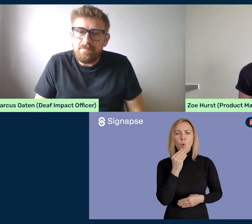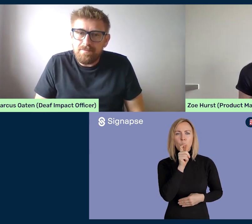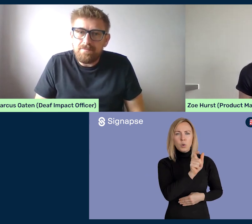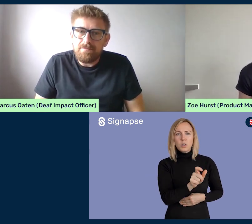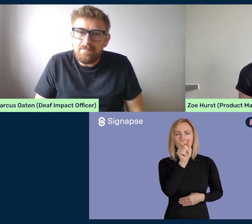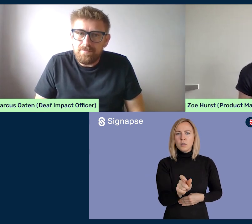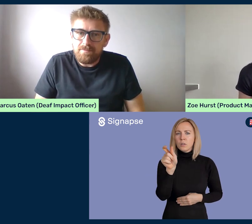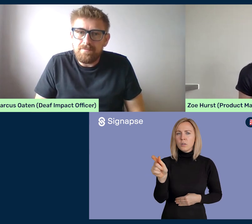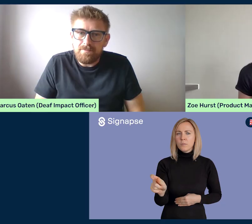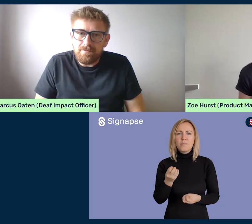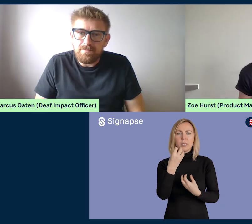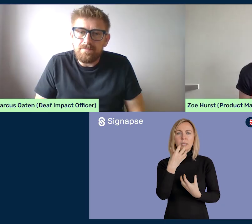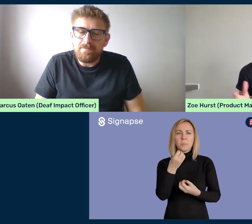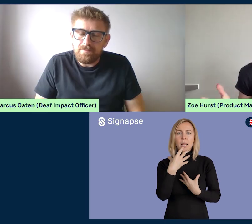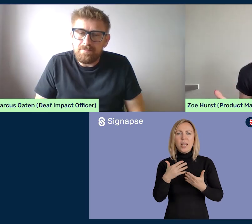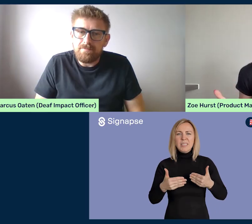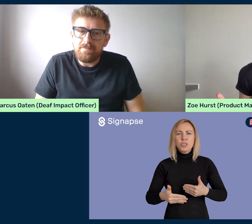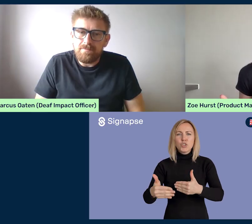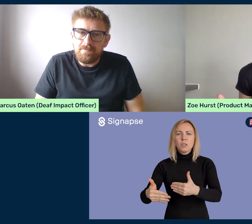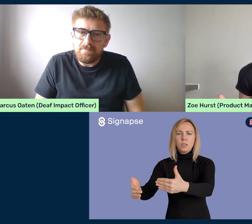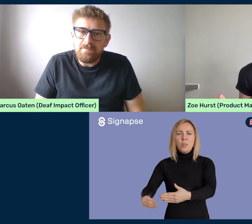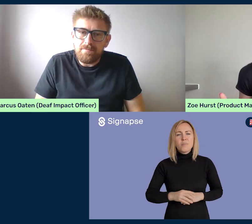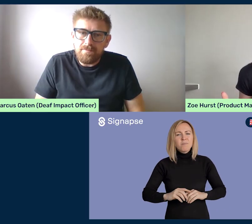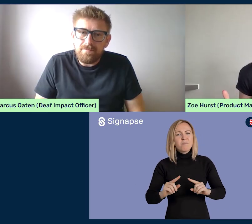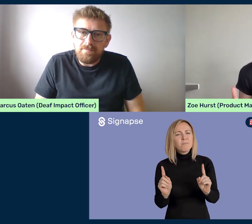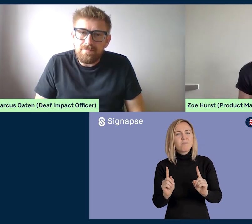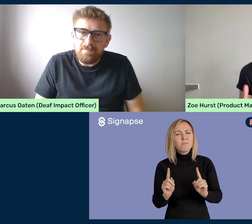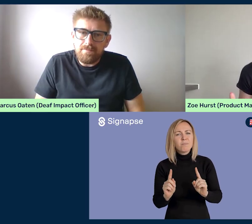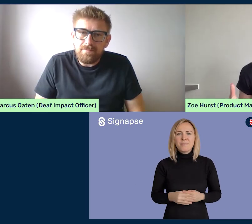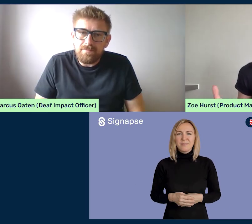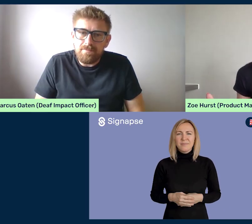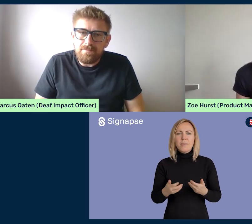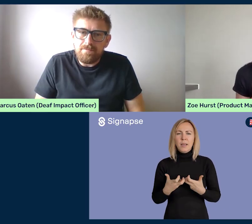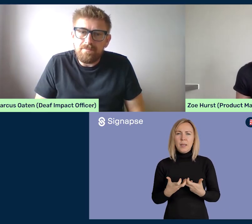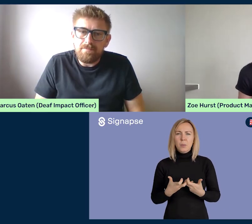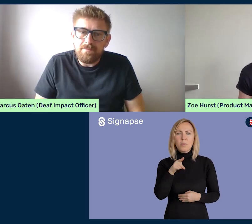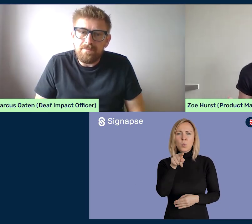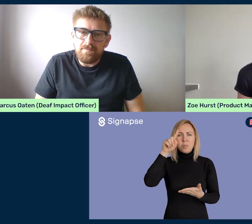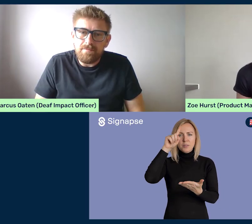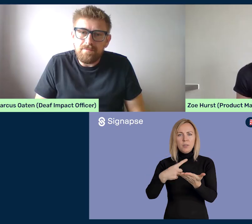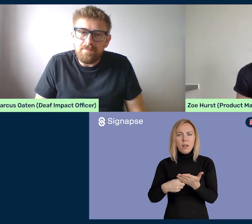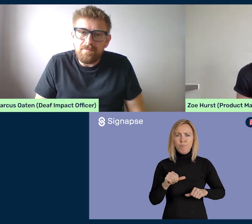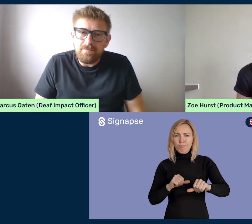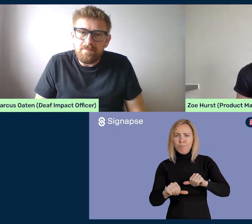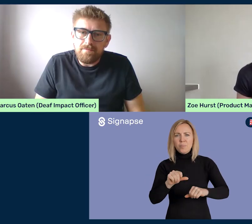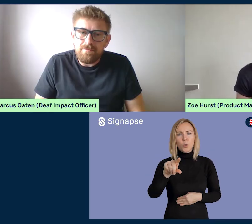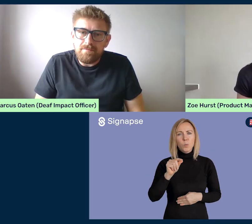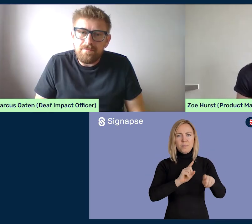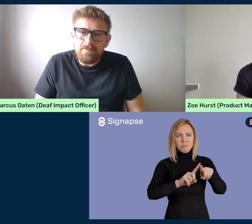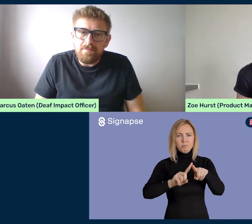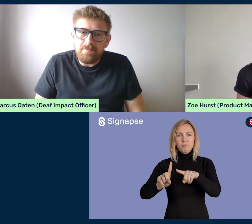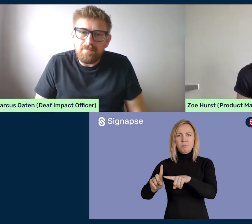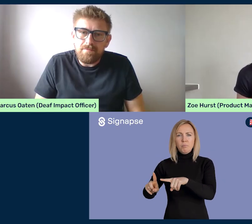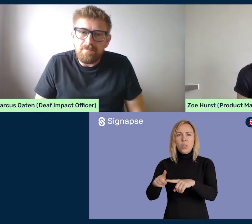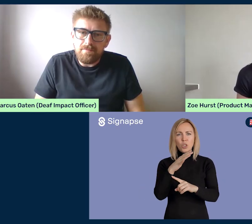join, where they're held, how do we go about kind of selecting different community centres to get